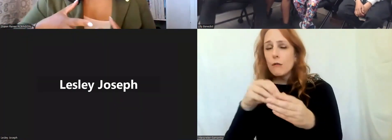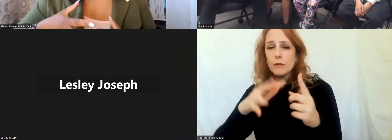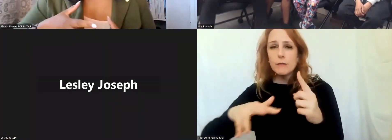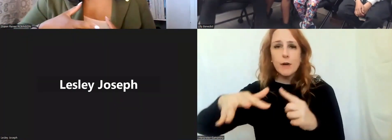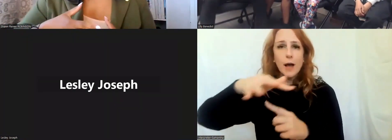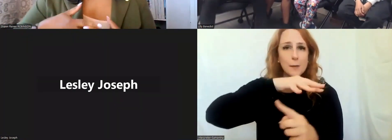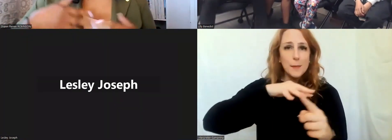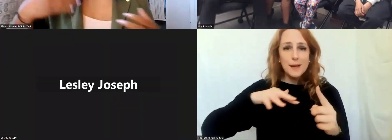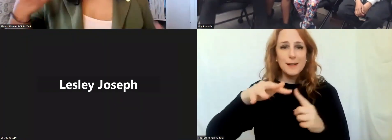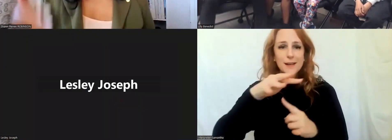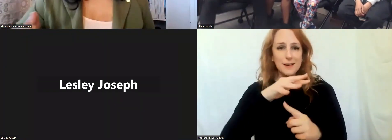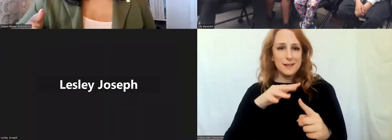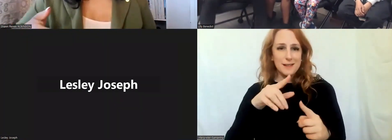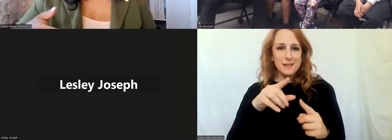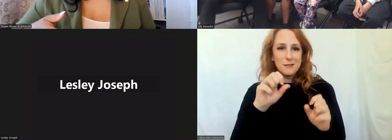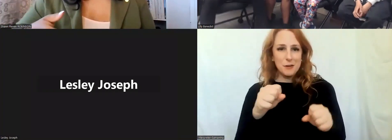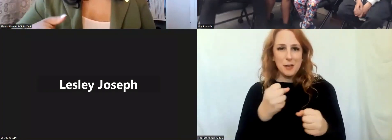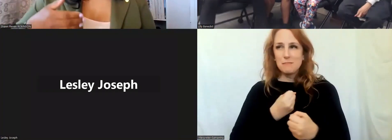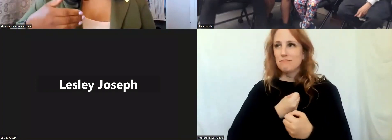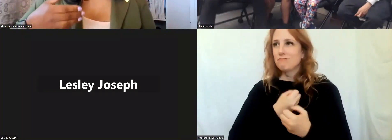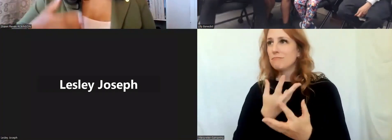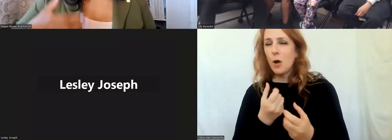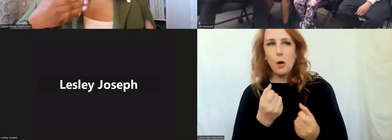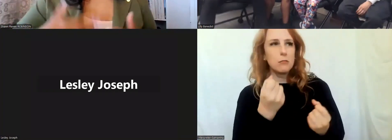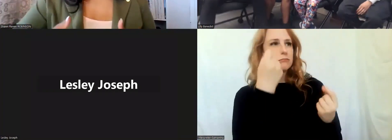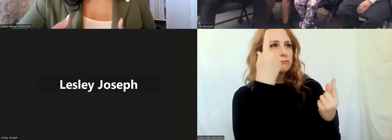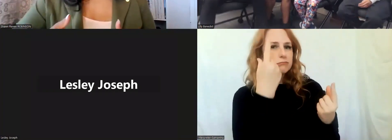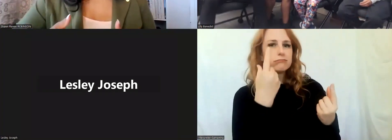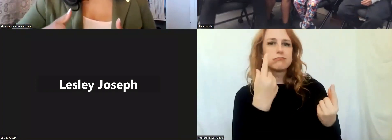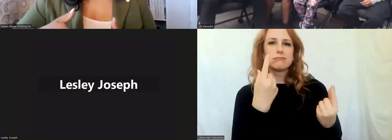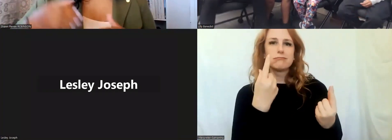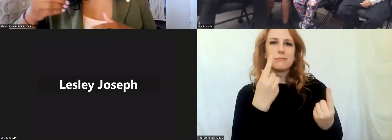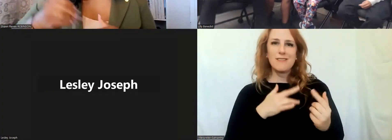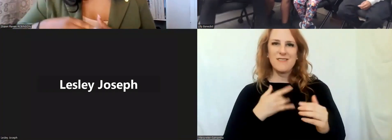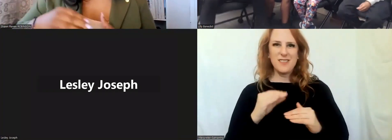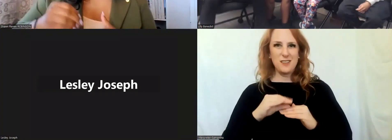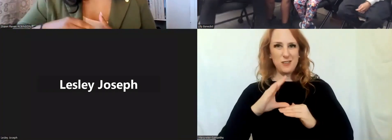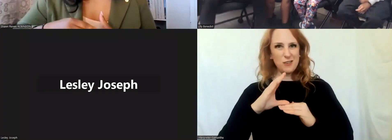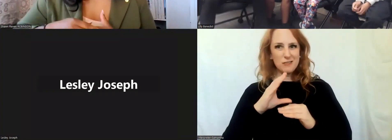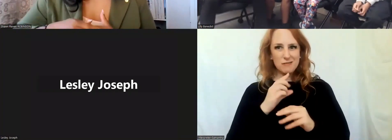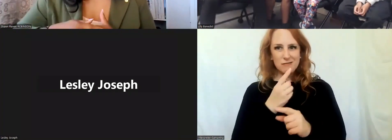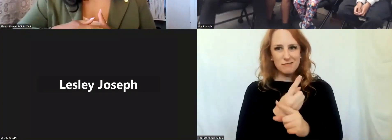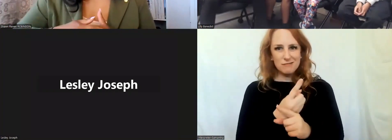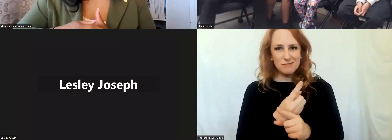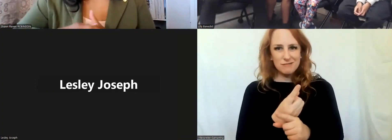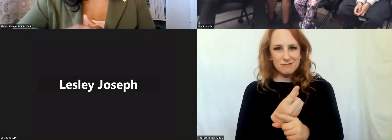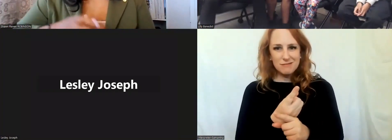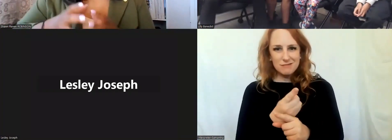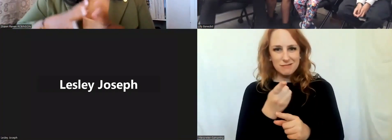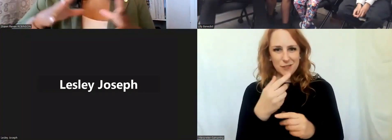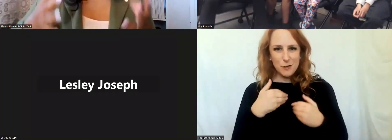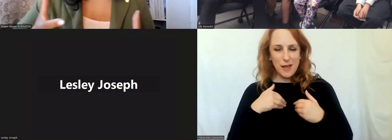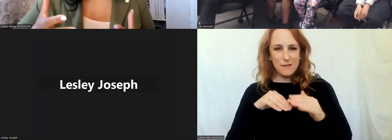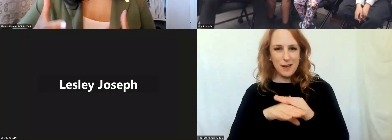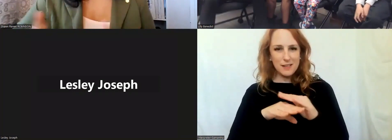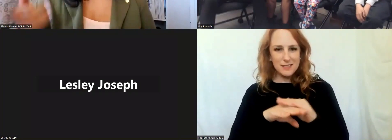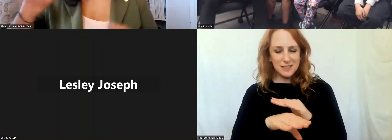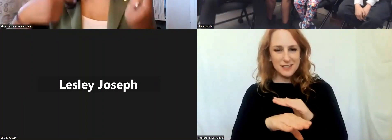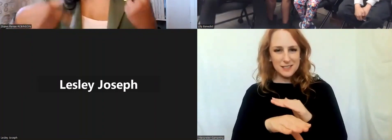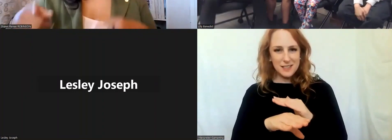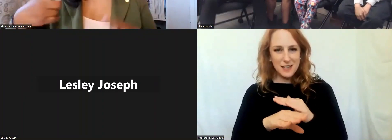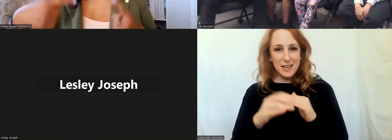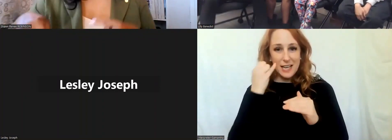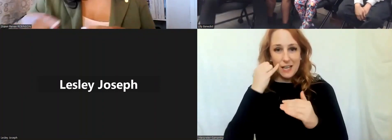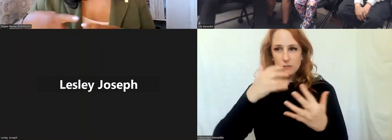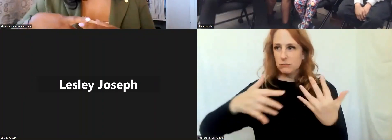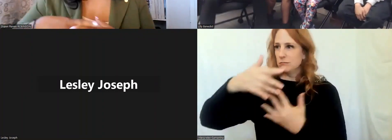be understood makes you feel really good that you have that access when you're in an